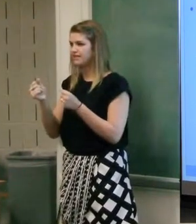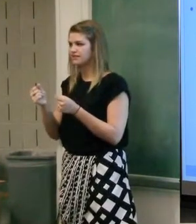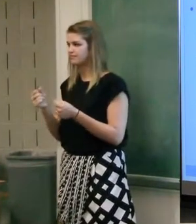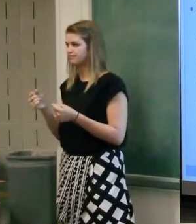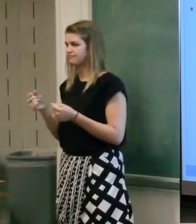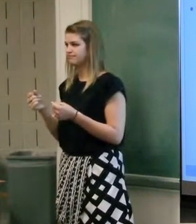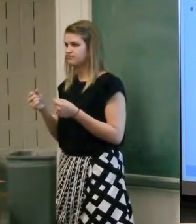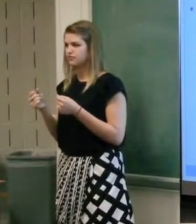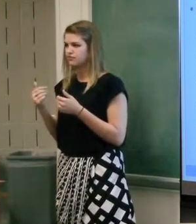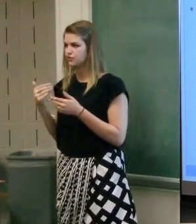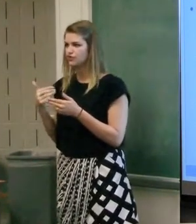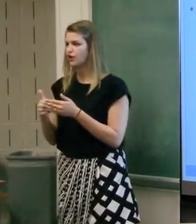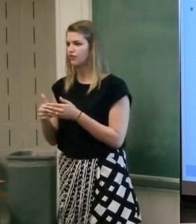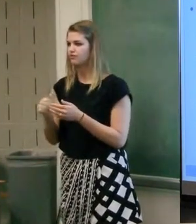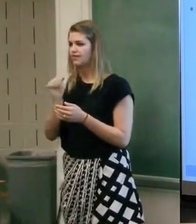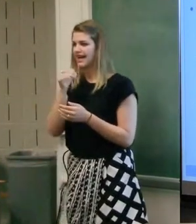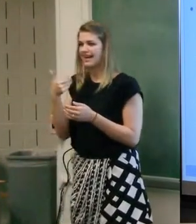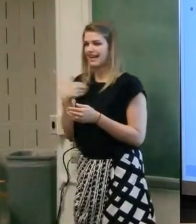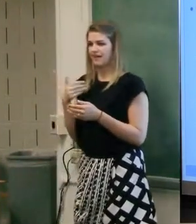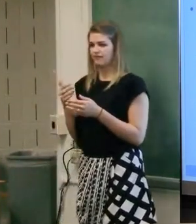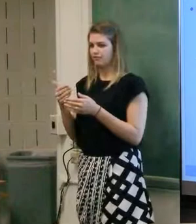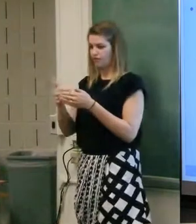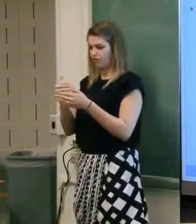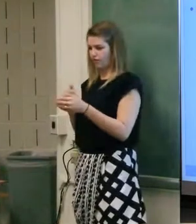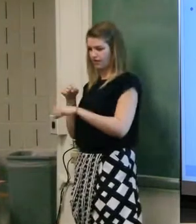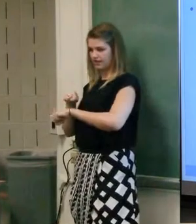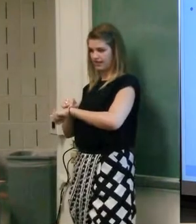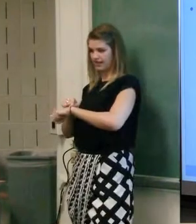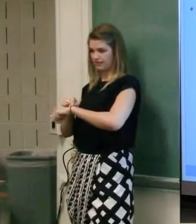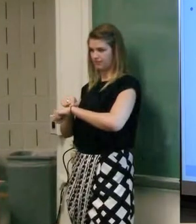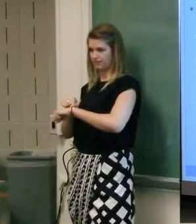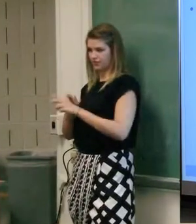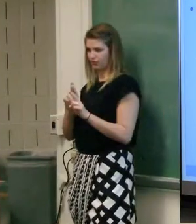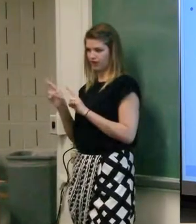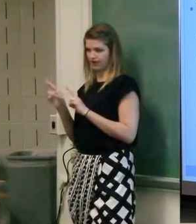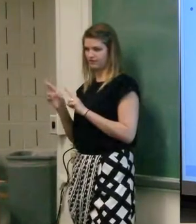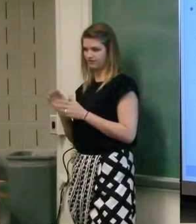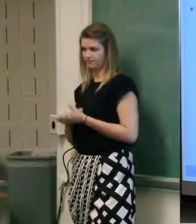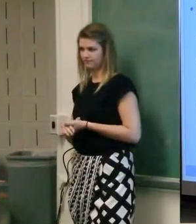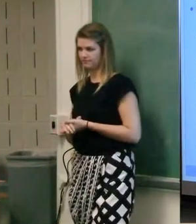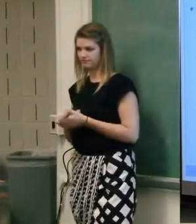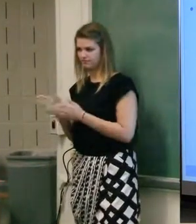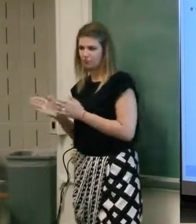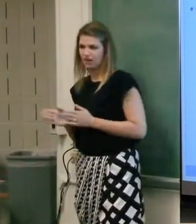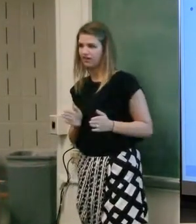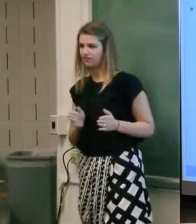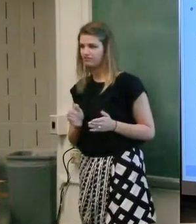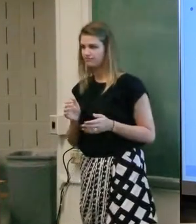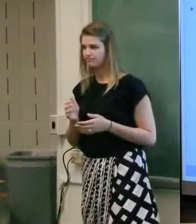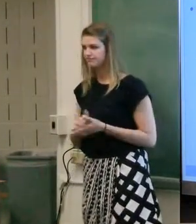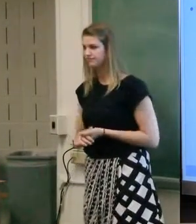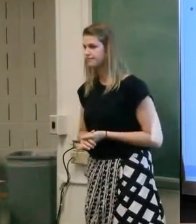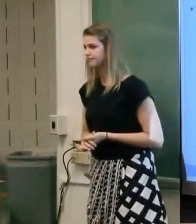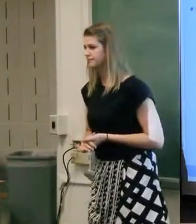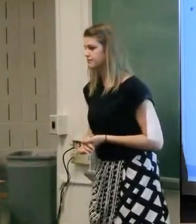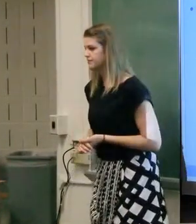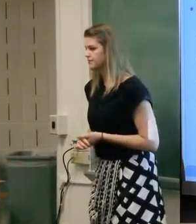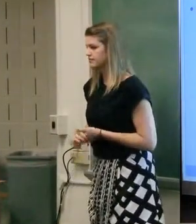a song than listening to it beforehand, because when you listen to it beforehand, you have everything that you